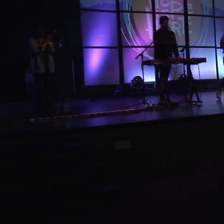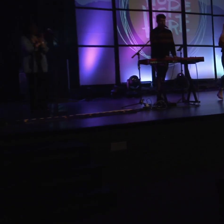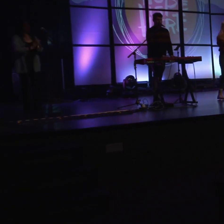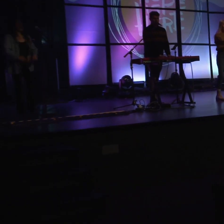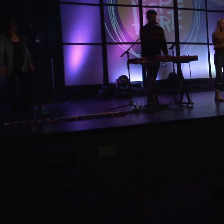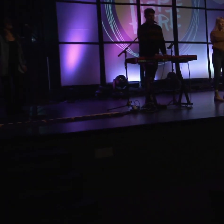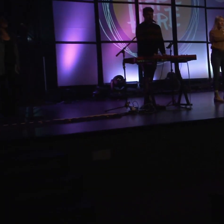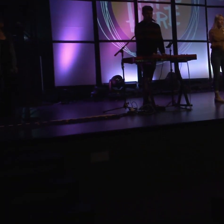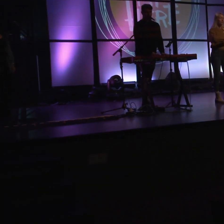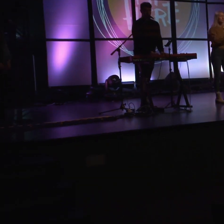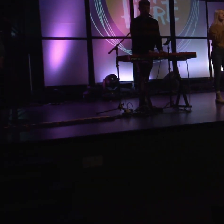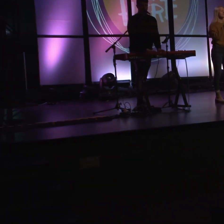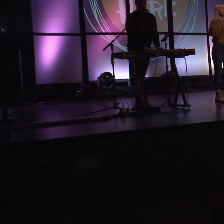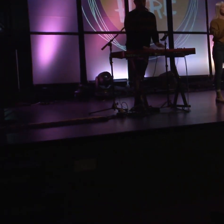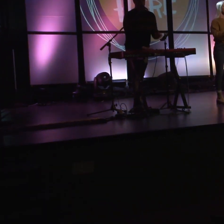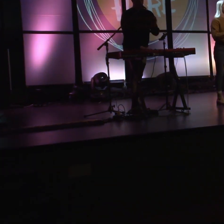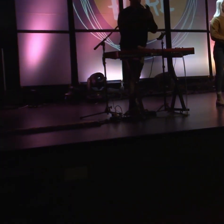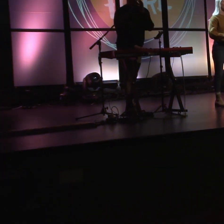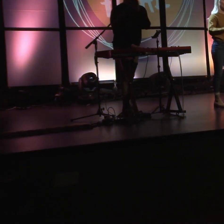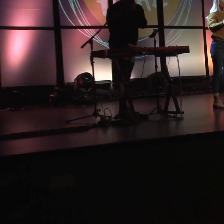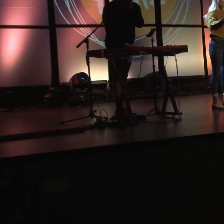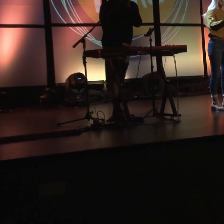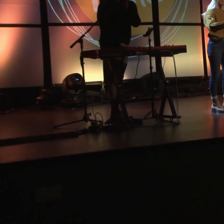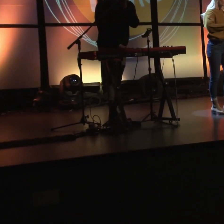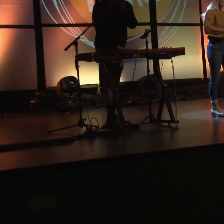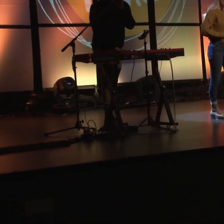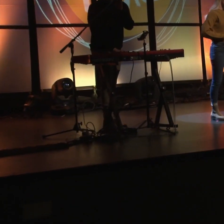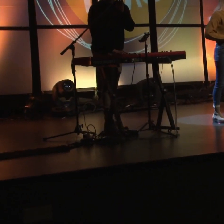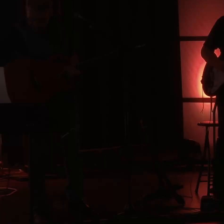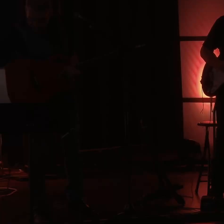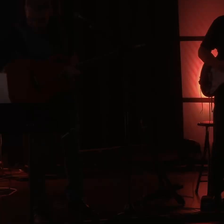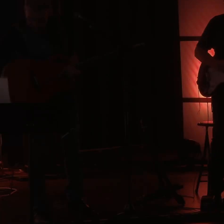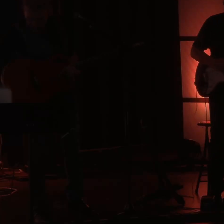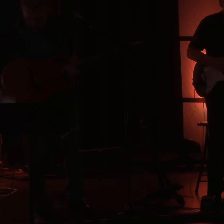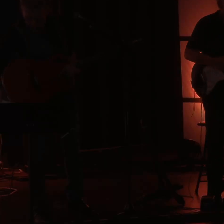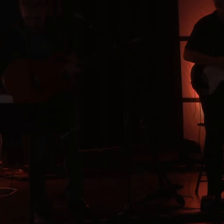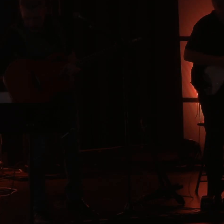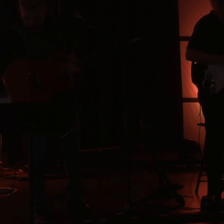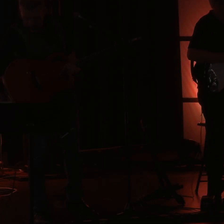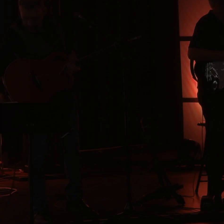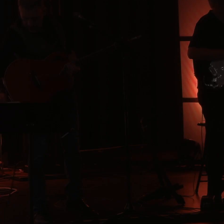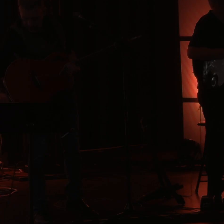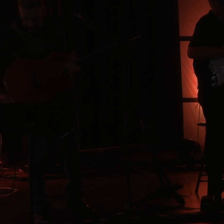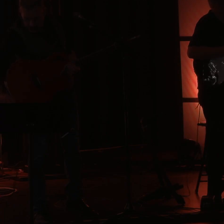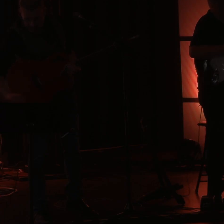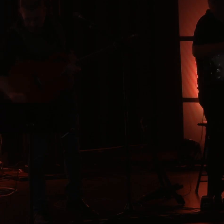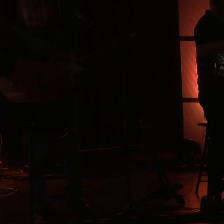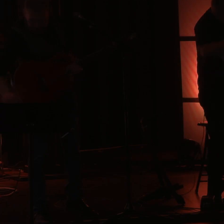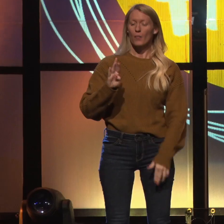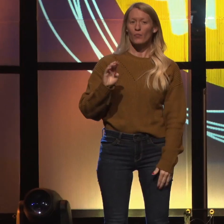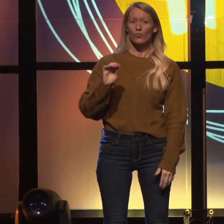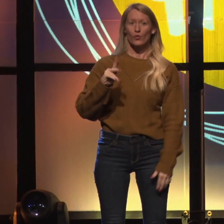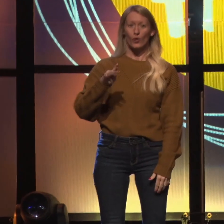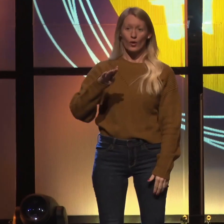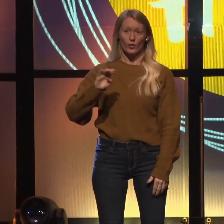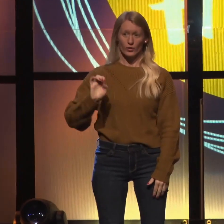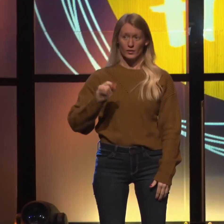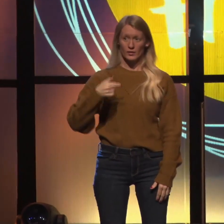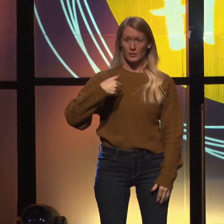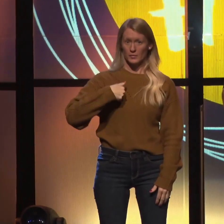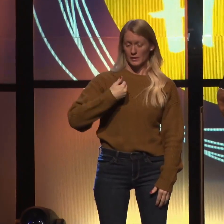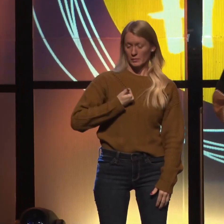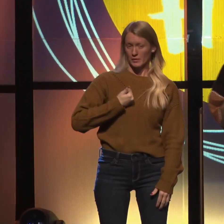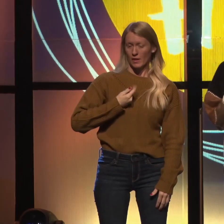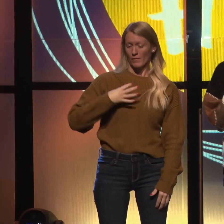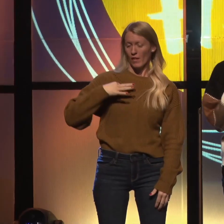You guys can take a seat. Welcome to Crossroads. My name is Brooke. I volunteer